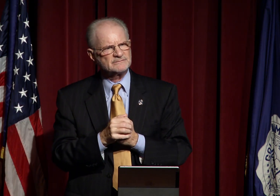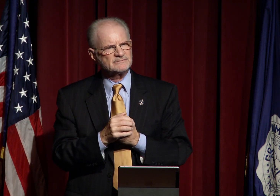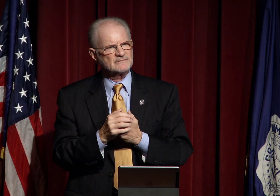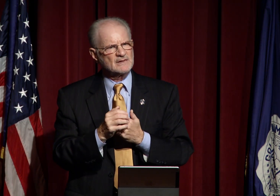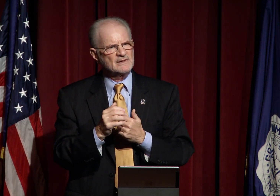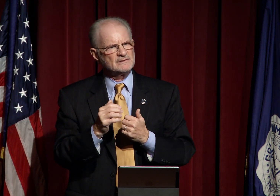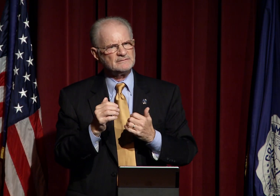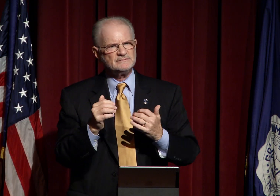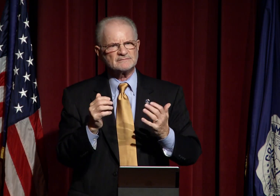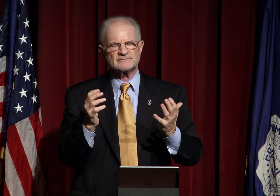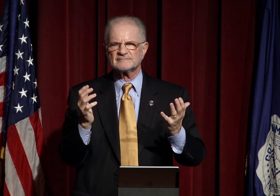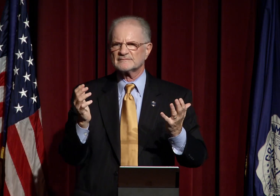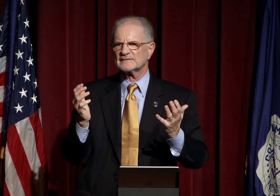Together, we begin to think about